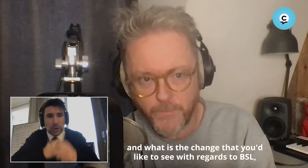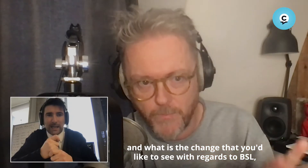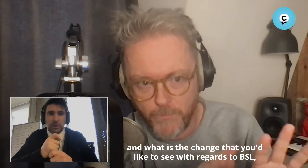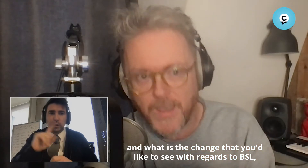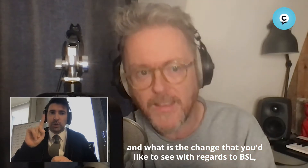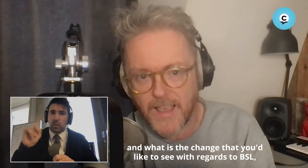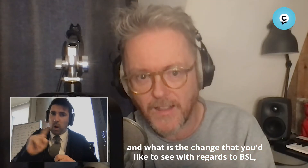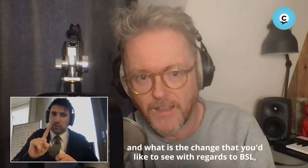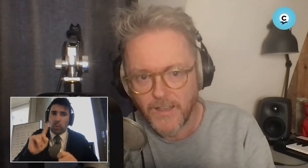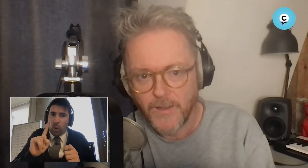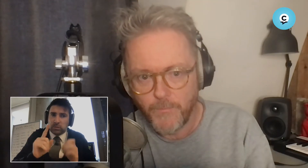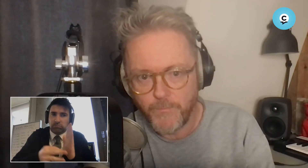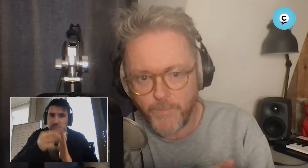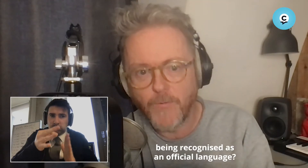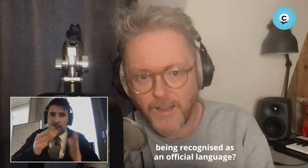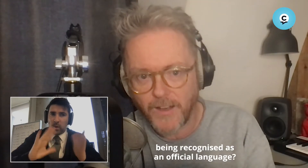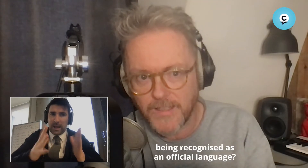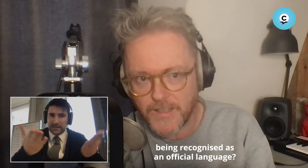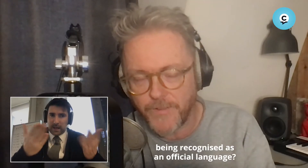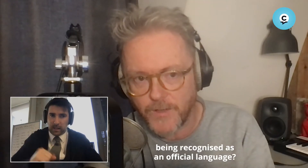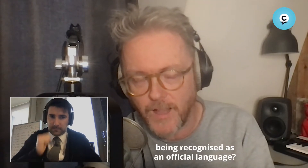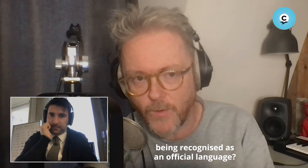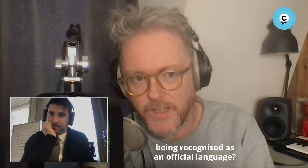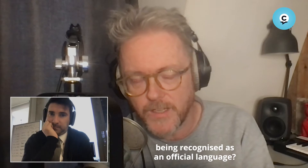to BSL being recognised as an official language?